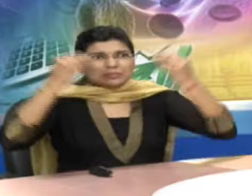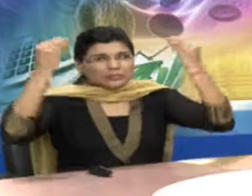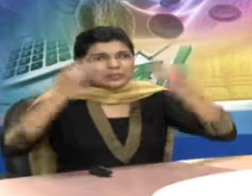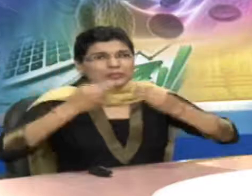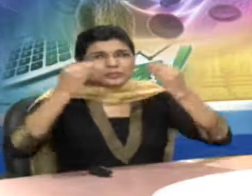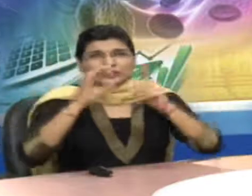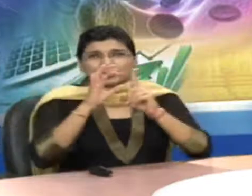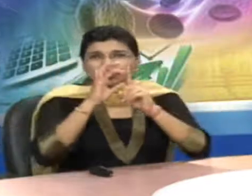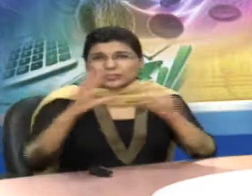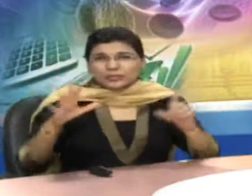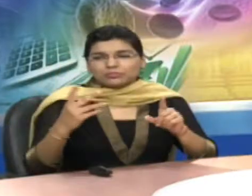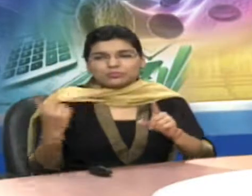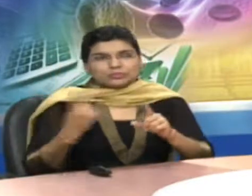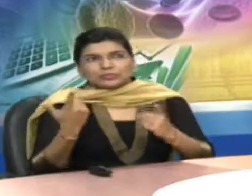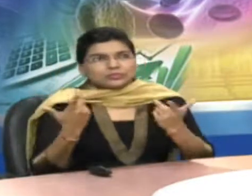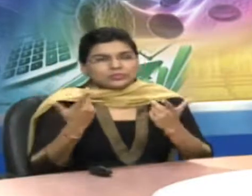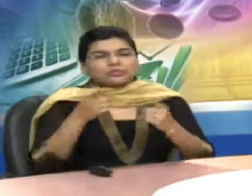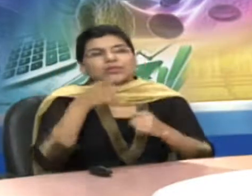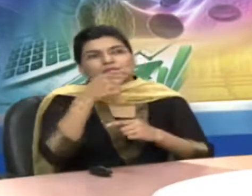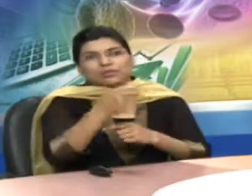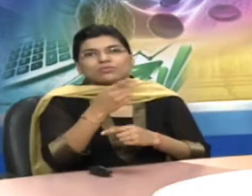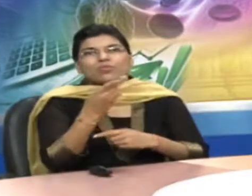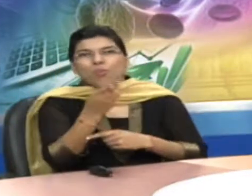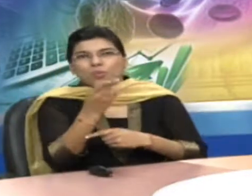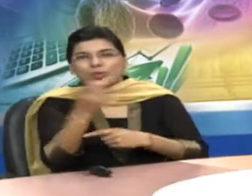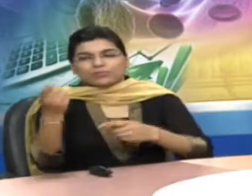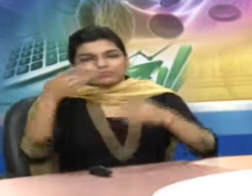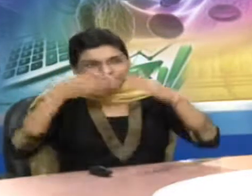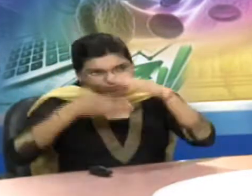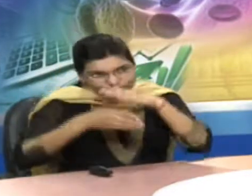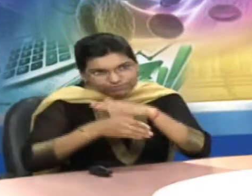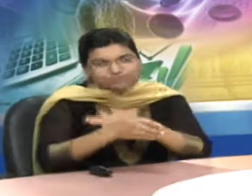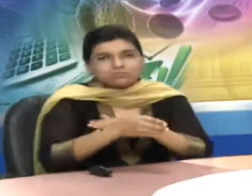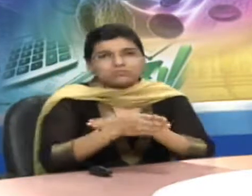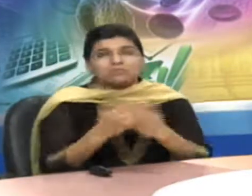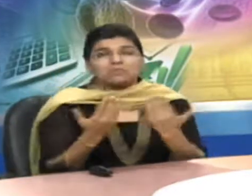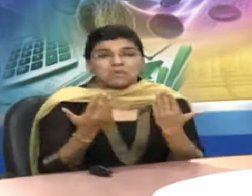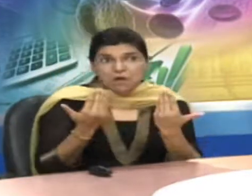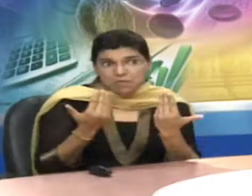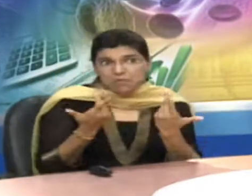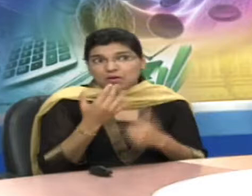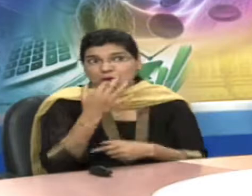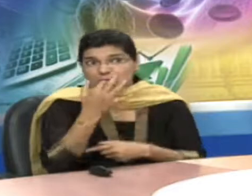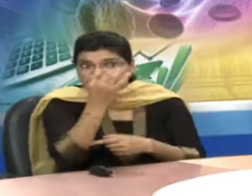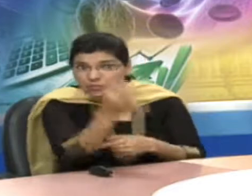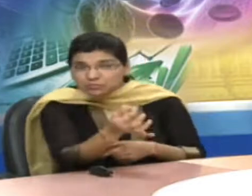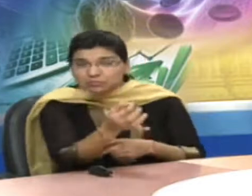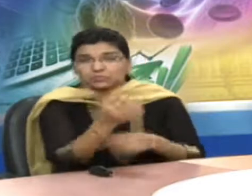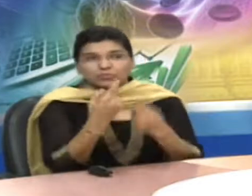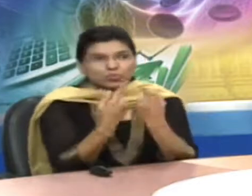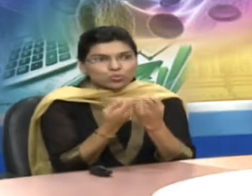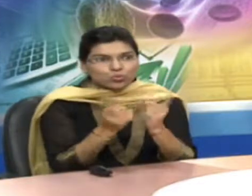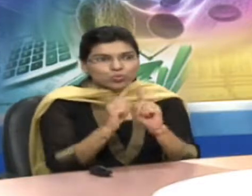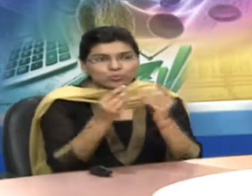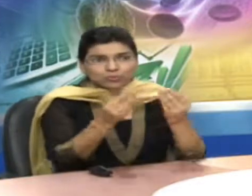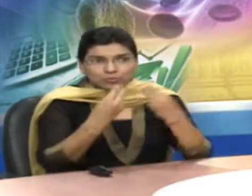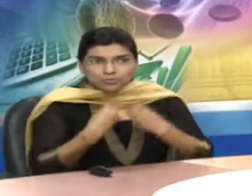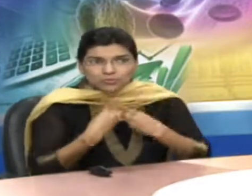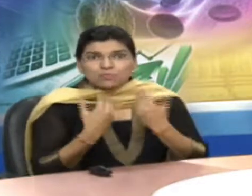They both trying to get out of the rain. So the couple